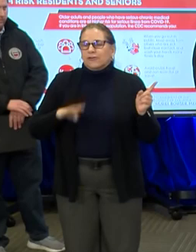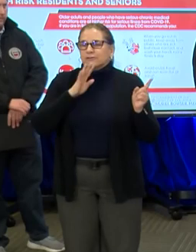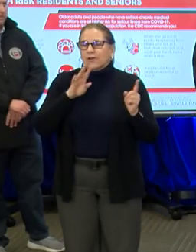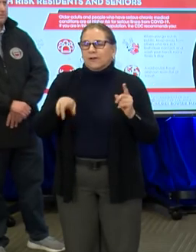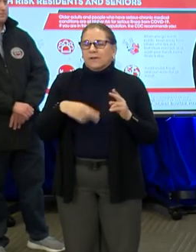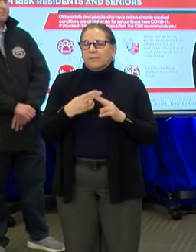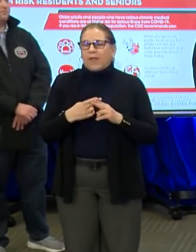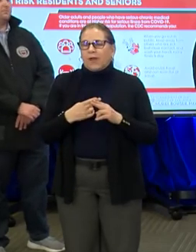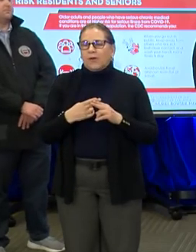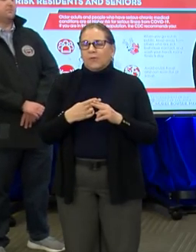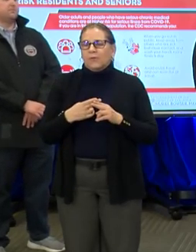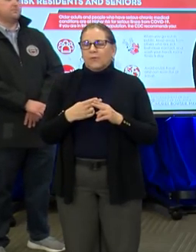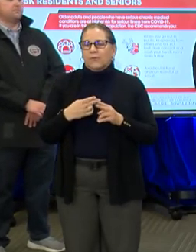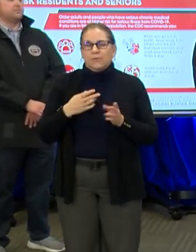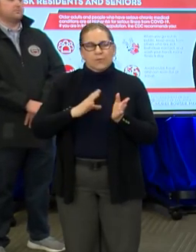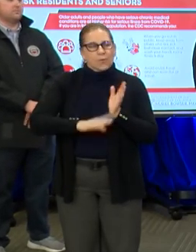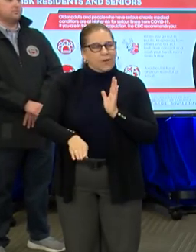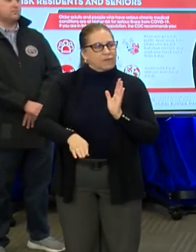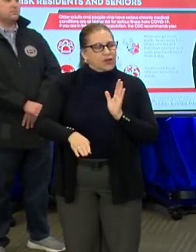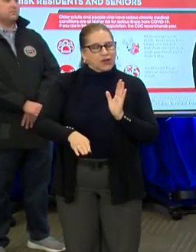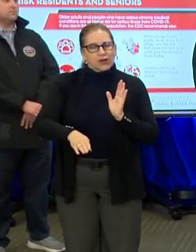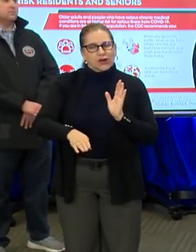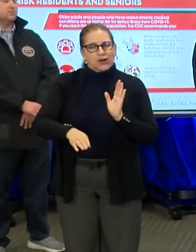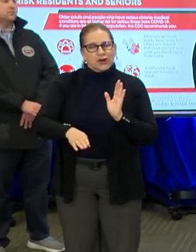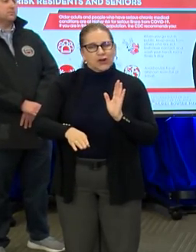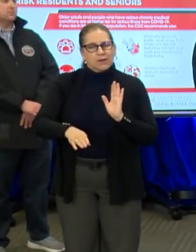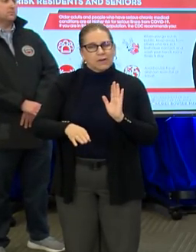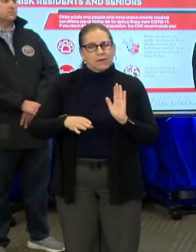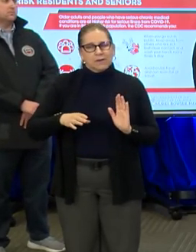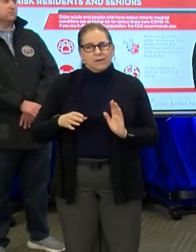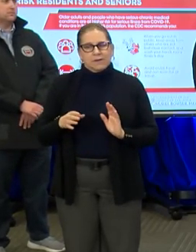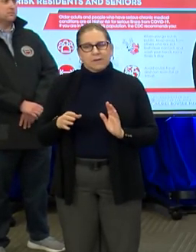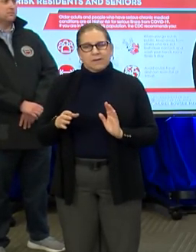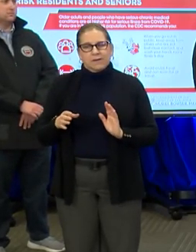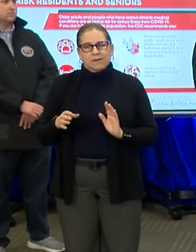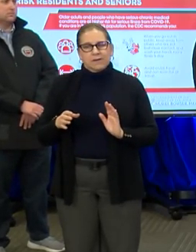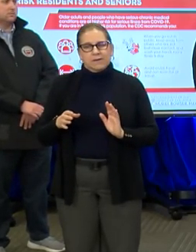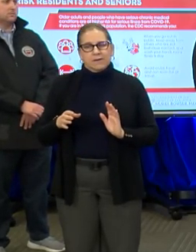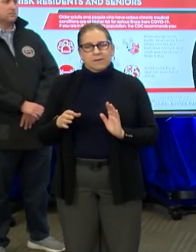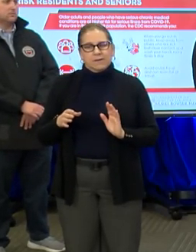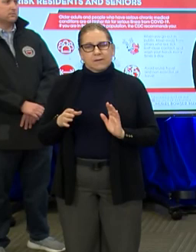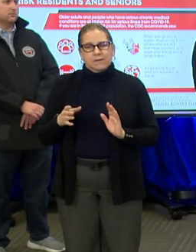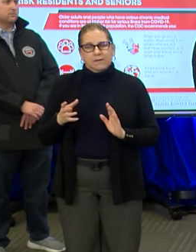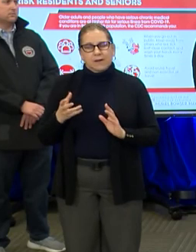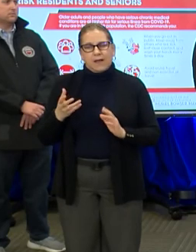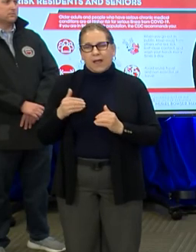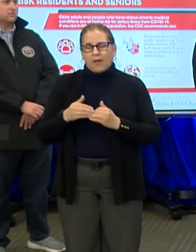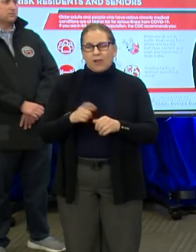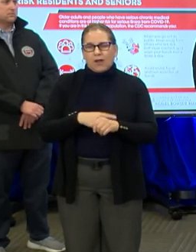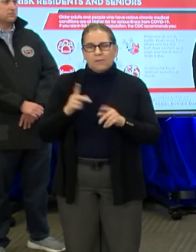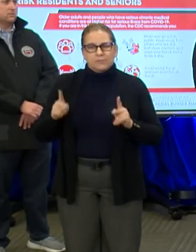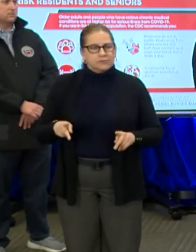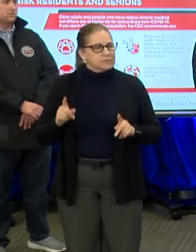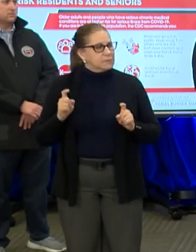waivers, including how long someone has to wait before they file and whether they have to seek work on a